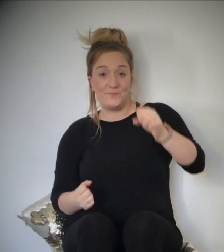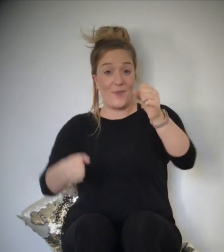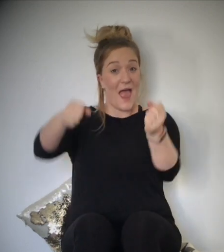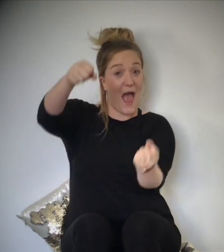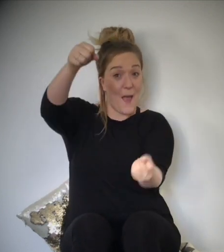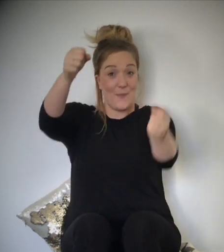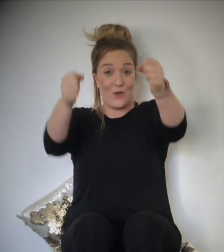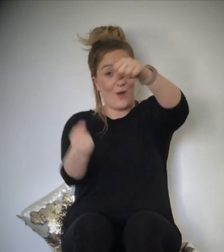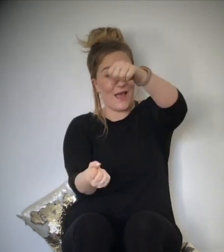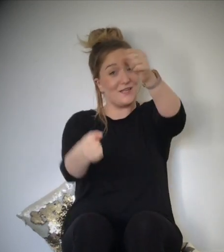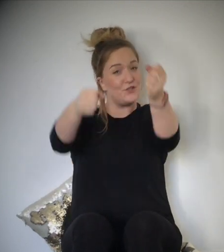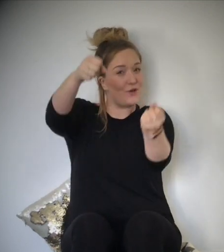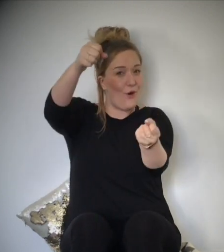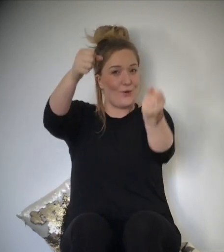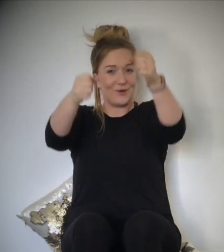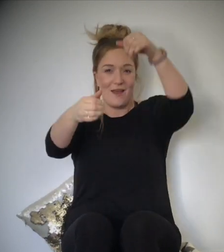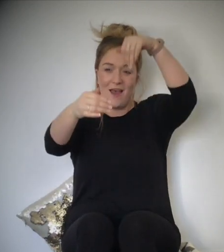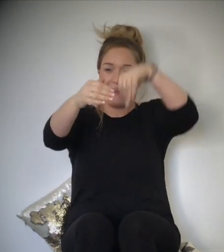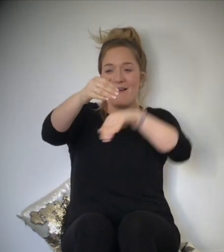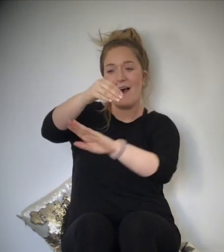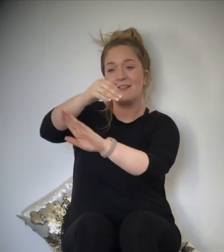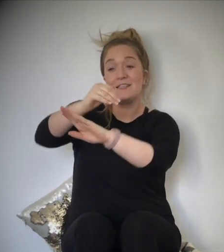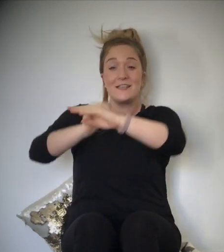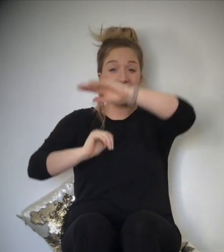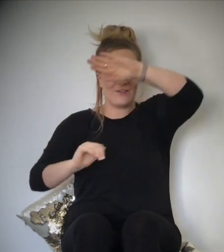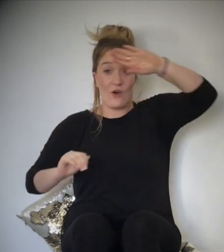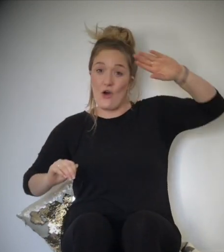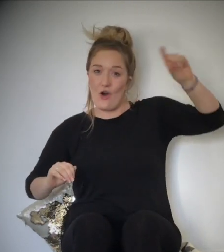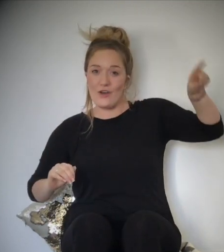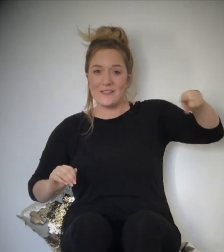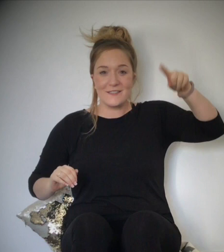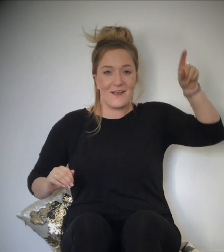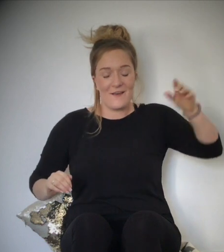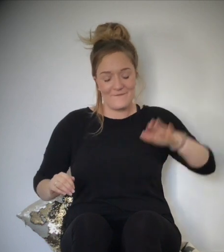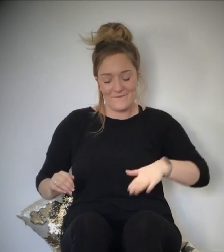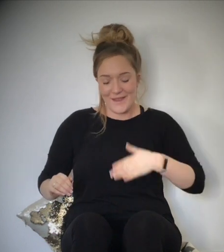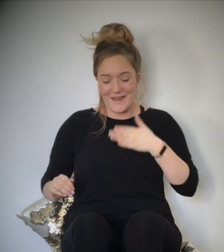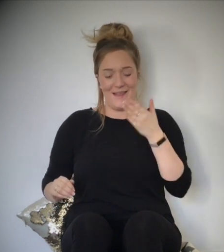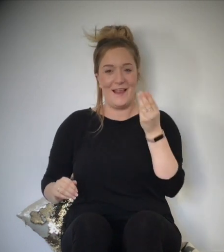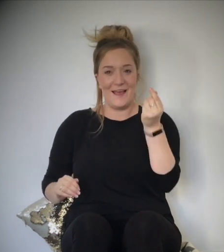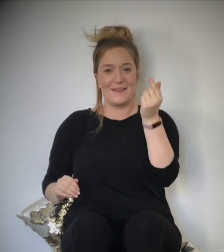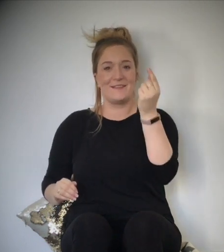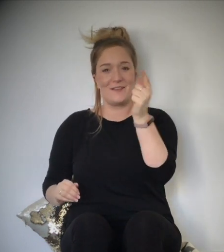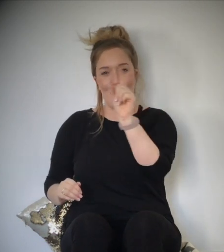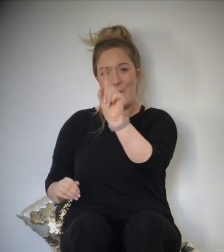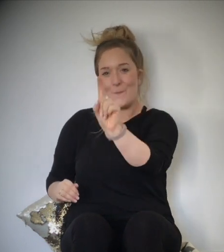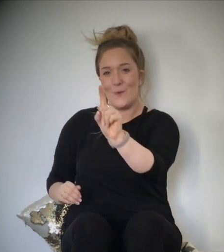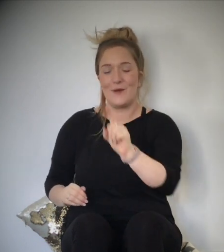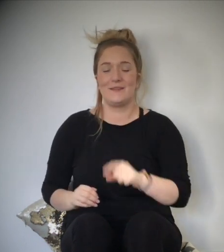I'll be riding shotgun underneath the heart sign, feeling like a someone